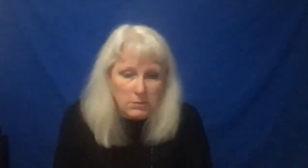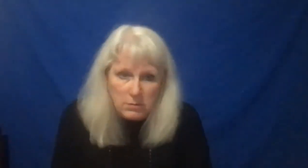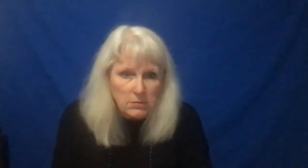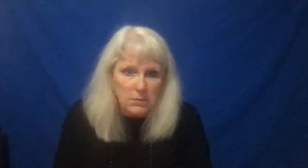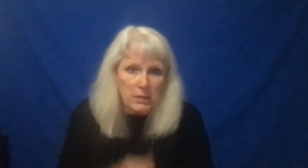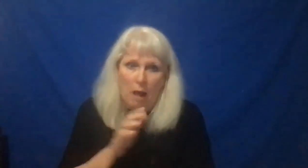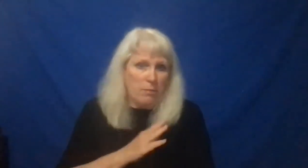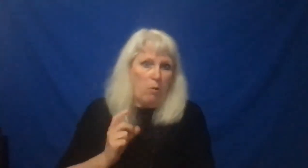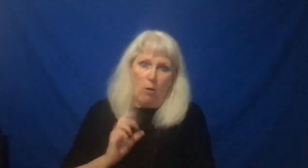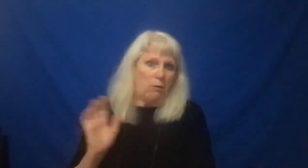So